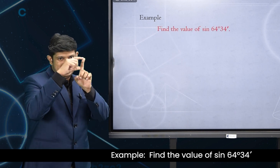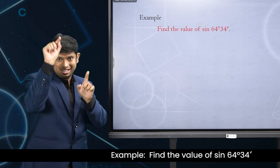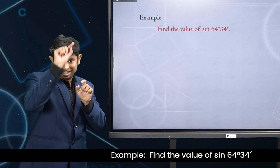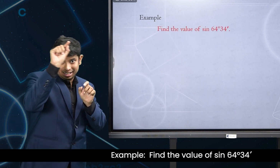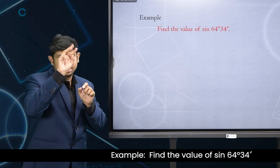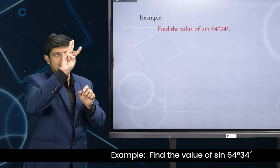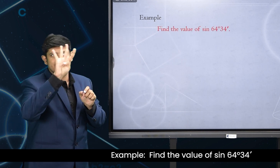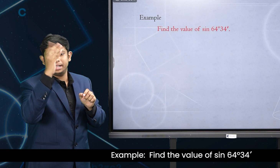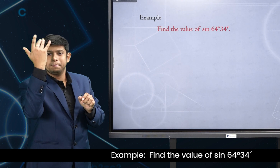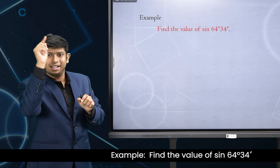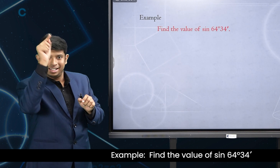minutes.